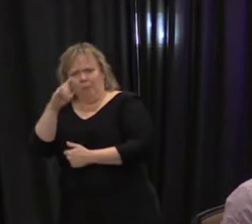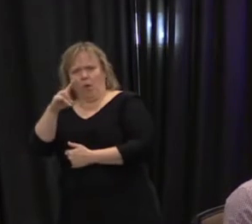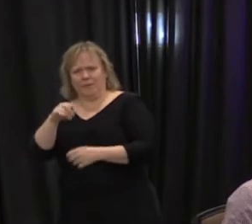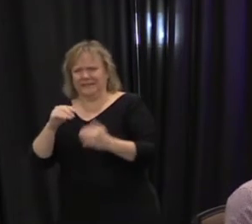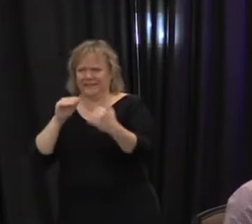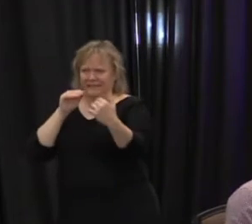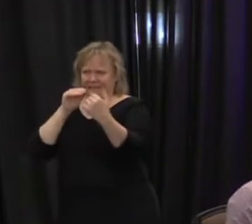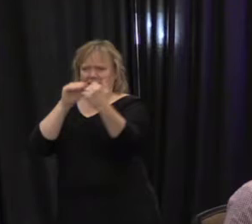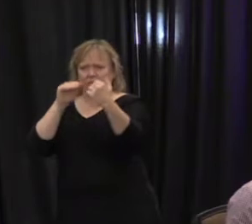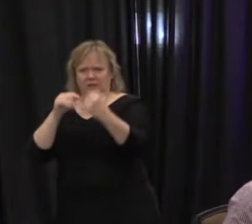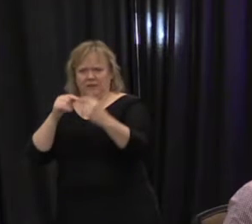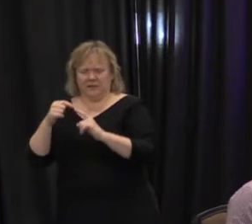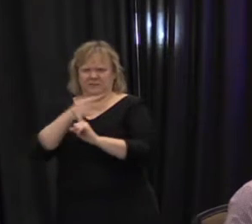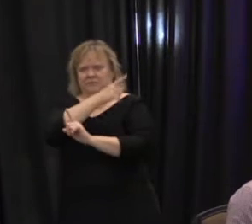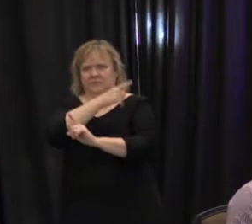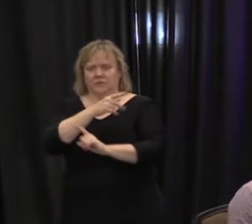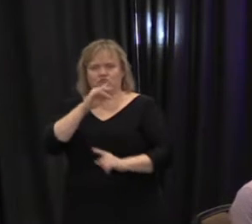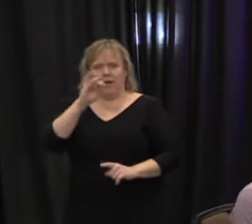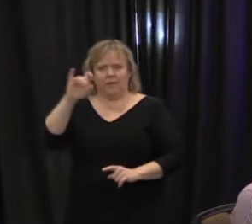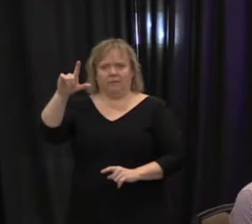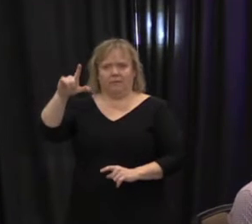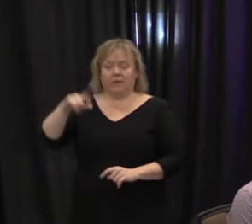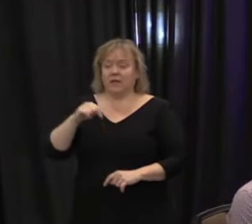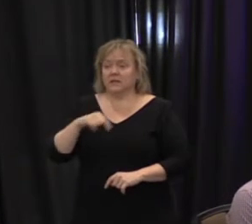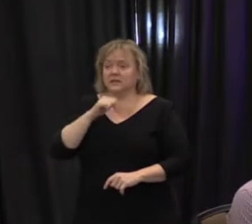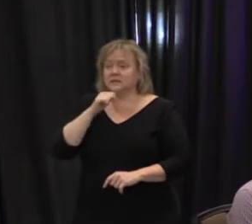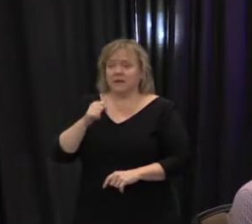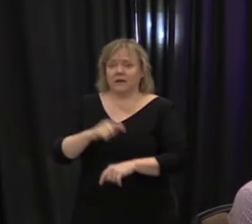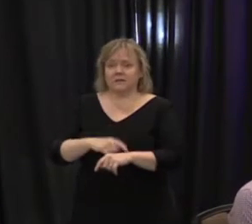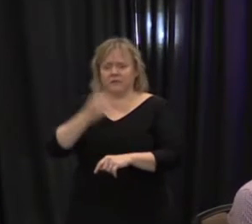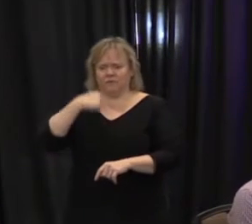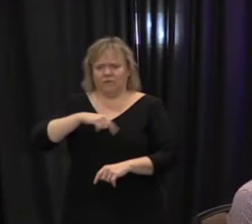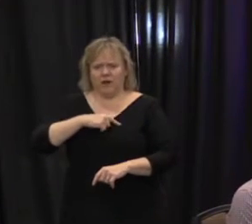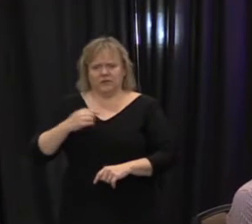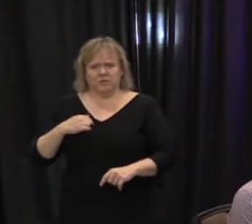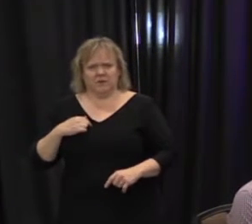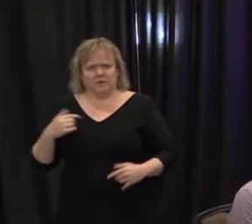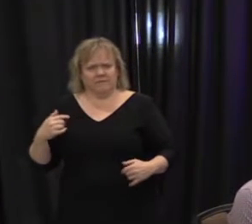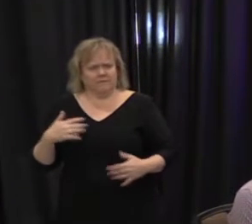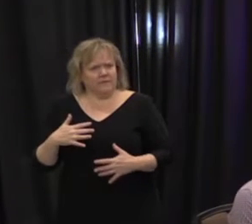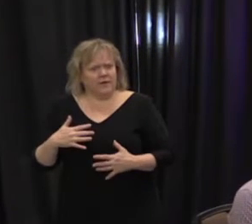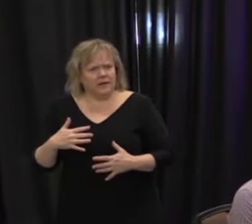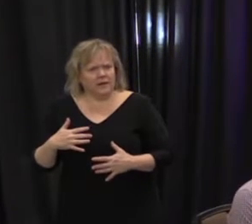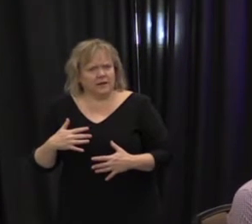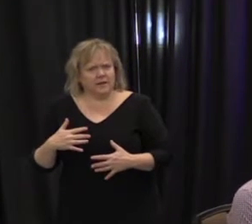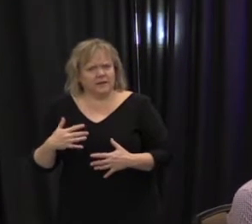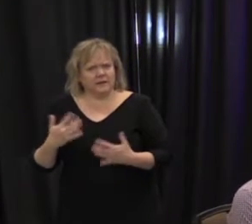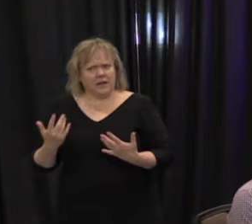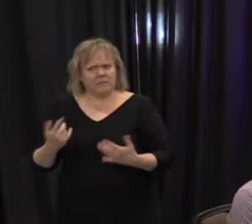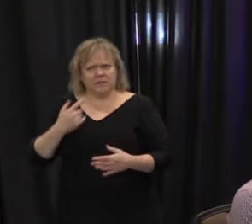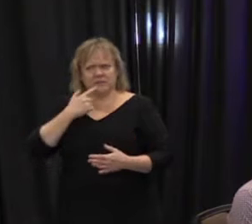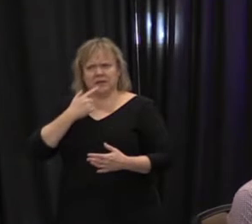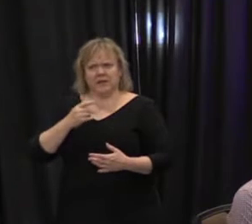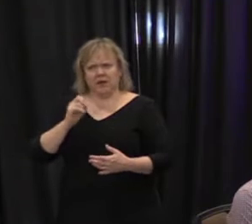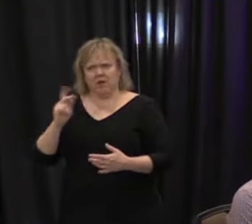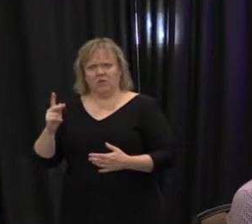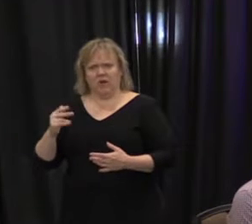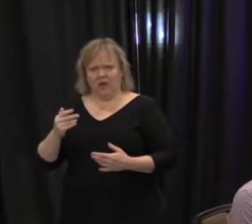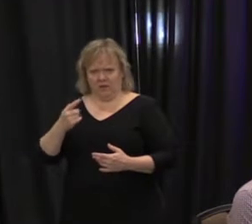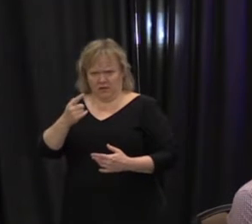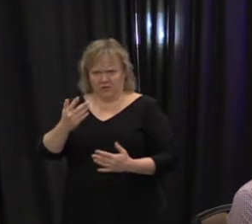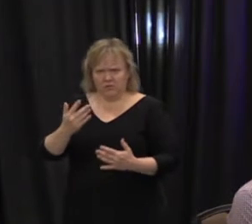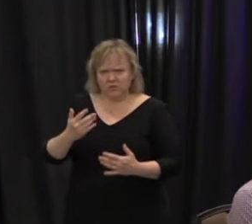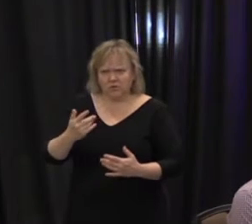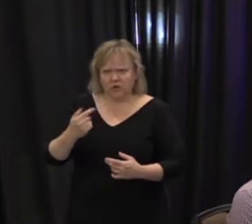radical? This is not the time to be afraid. This is the time to take a little risk and know